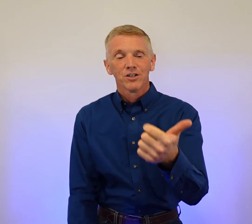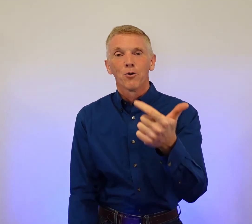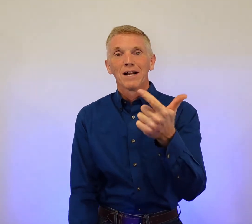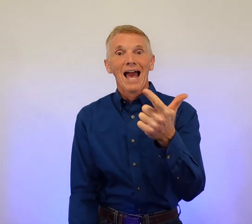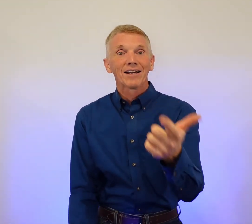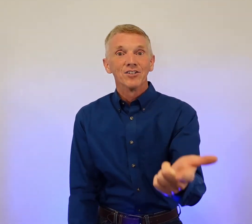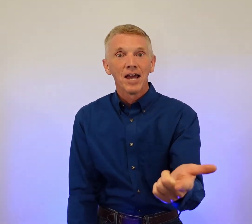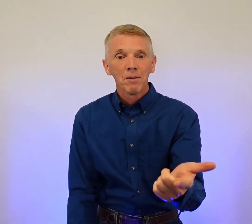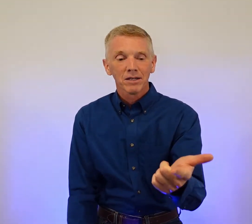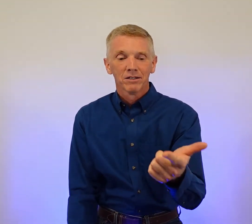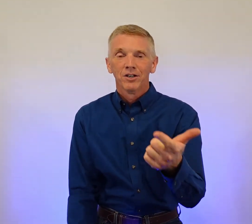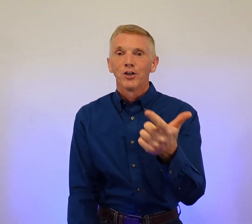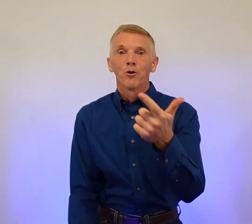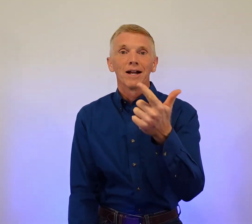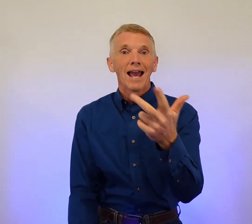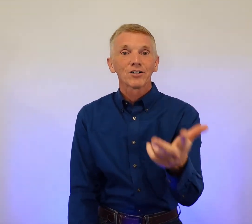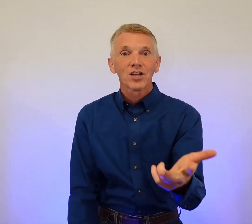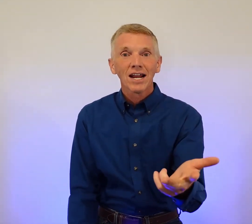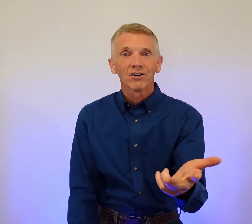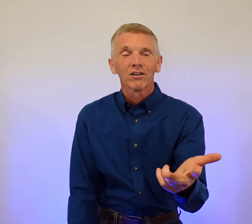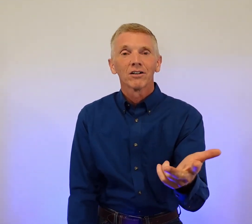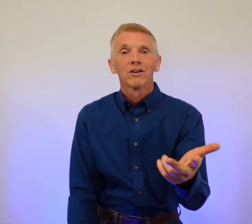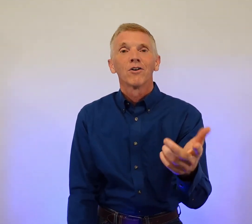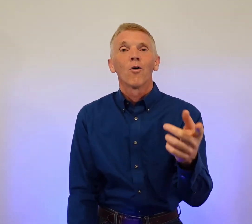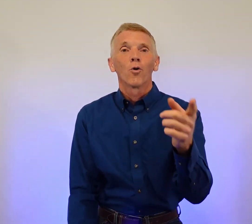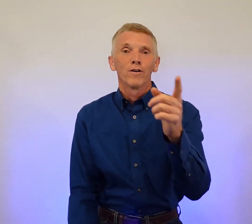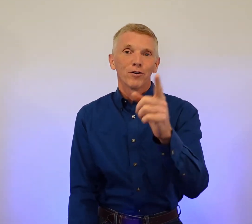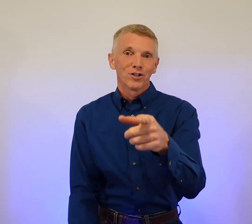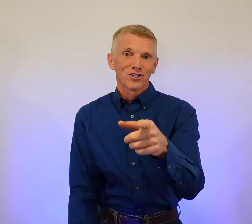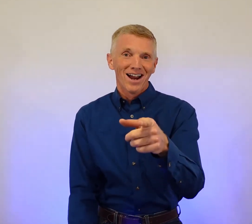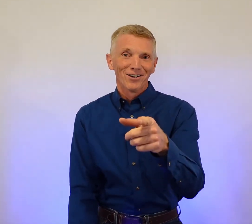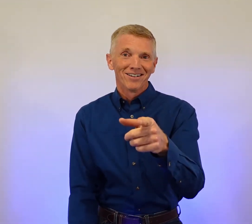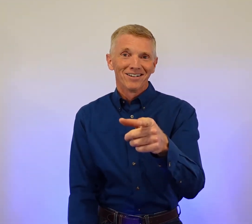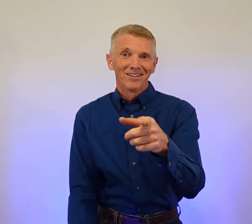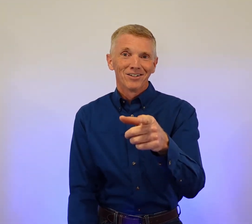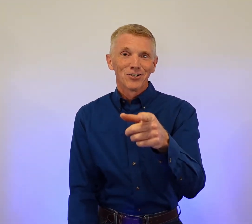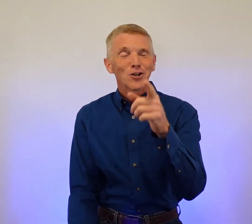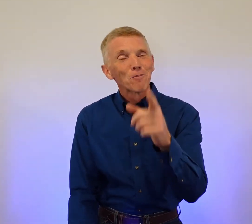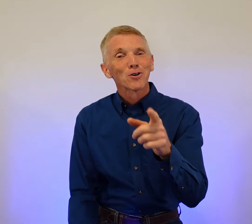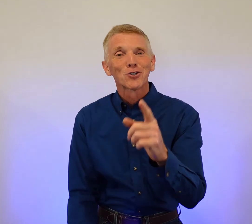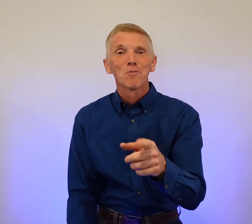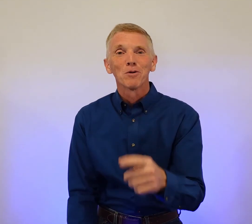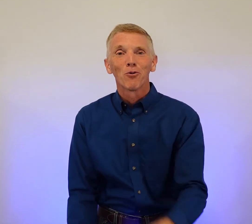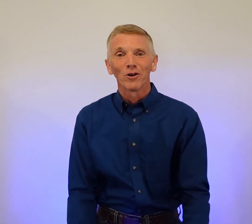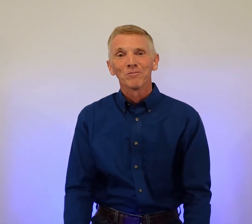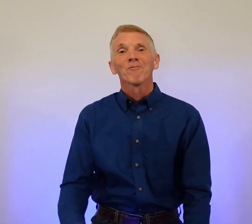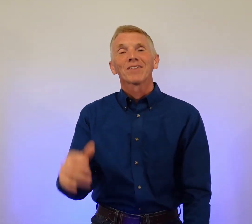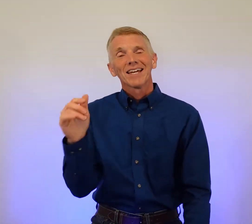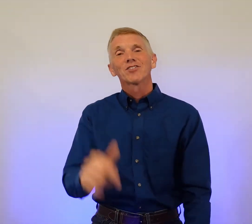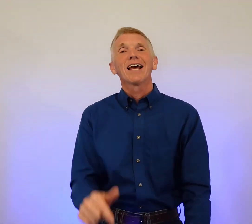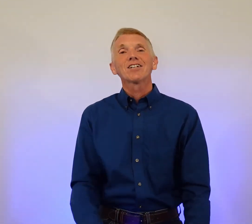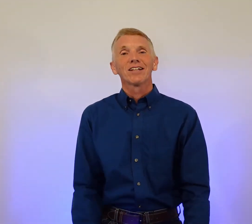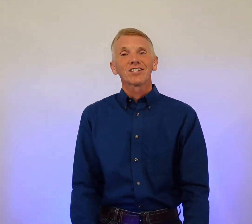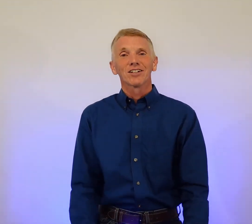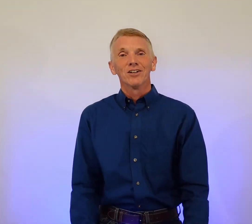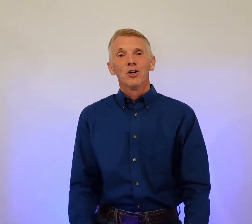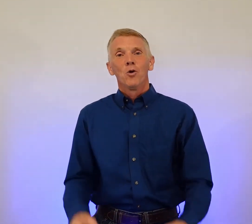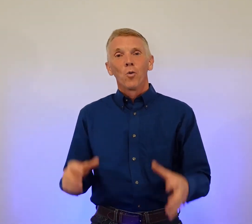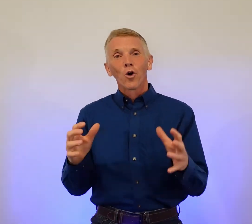an academic, you're an entertainer, or if you're a signer. Super, super important. In today's lesson, we're going to